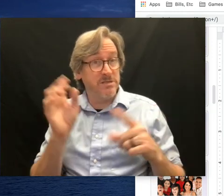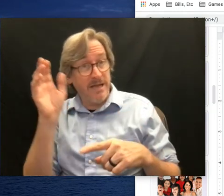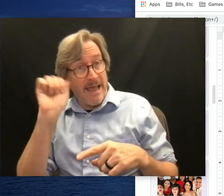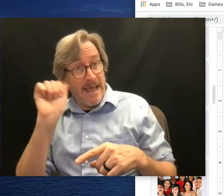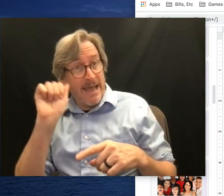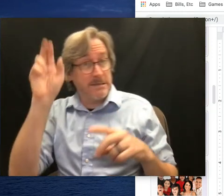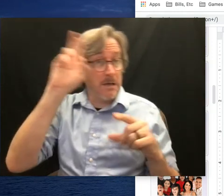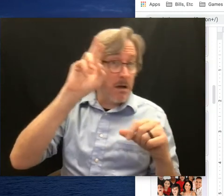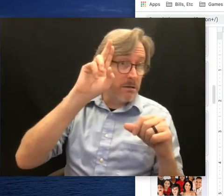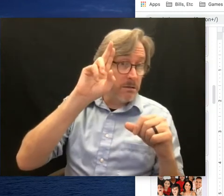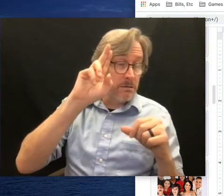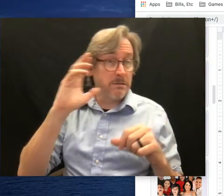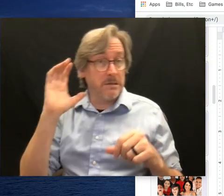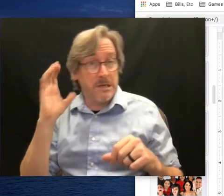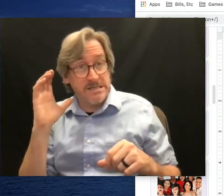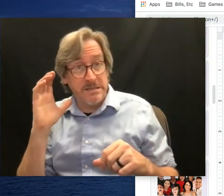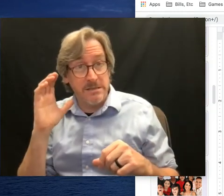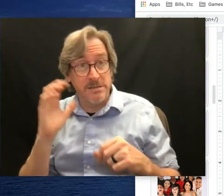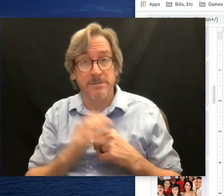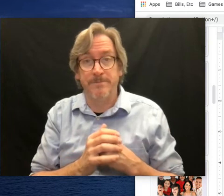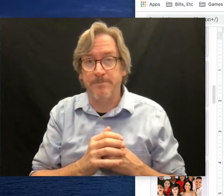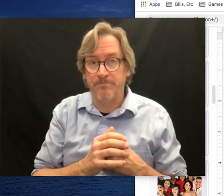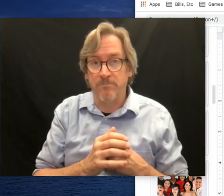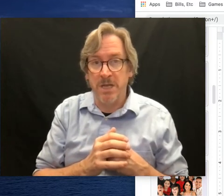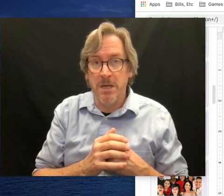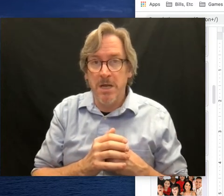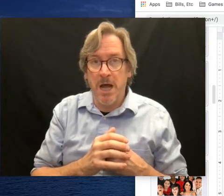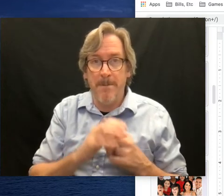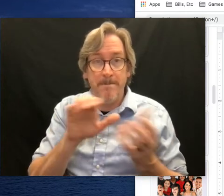Relationships, aunt, uncle, cousins.